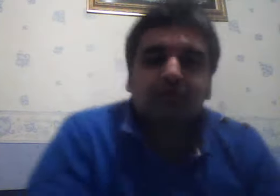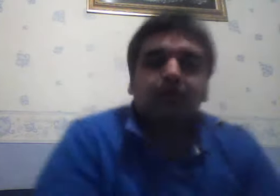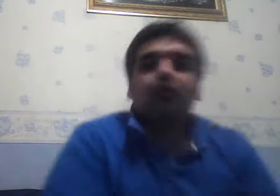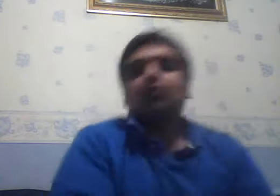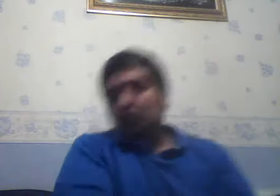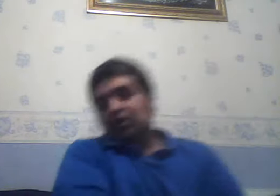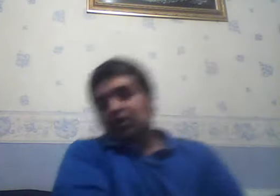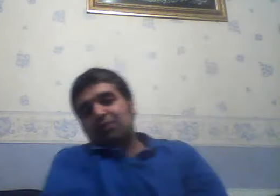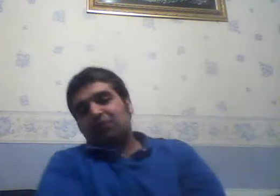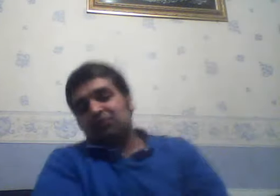Well, have you heard anything about